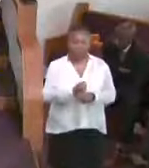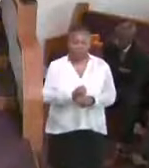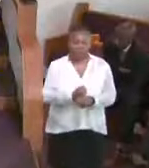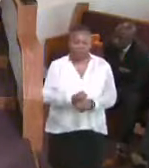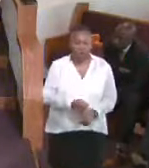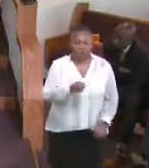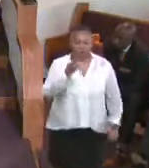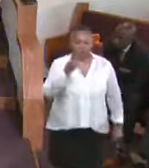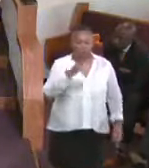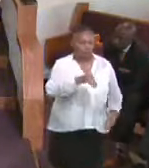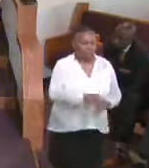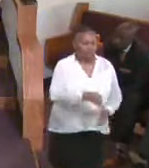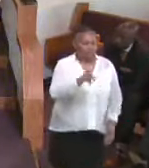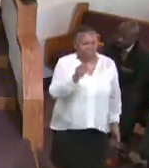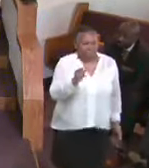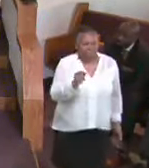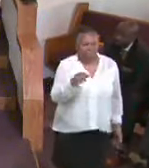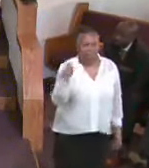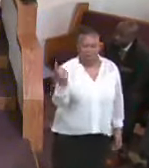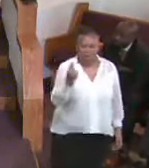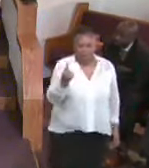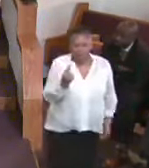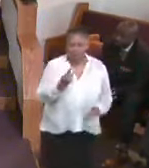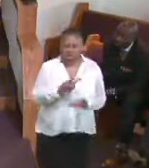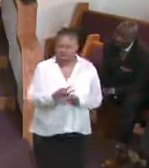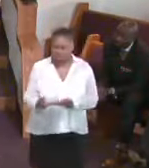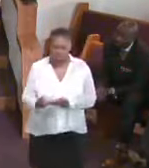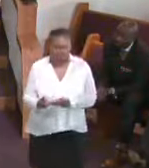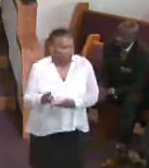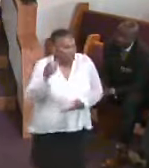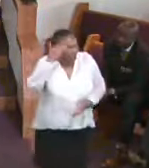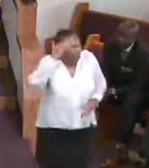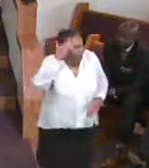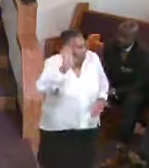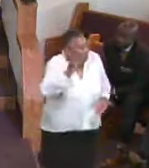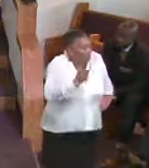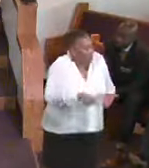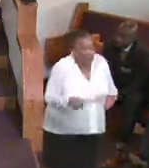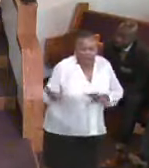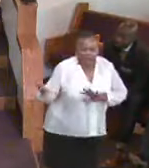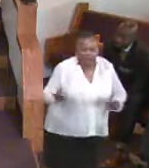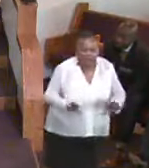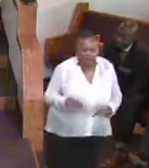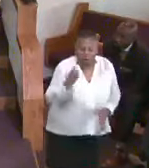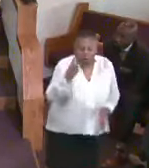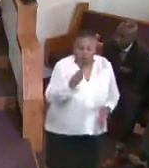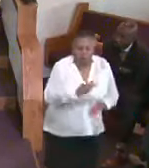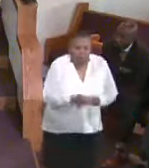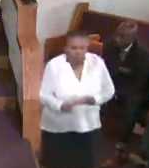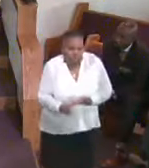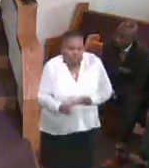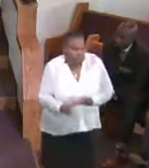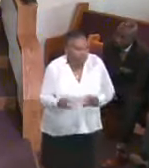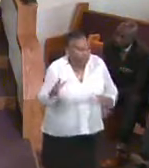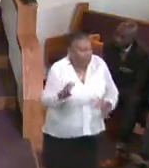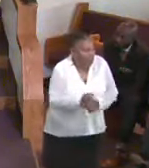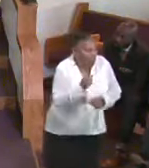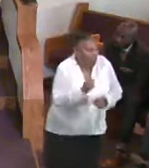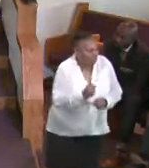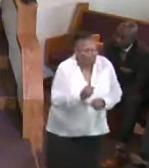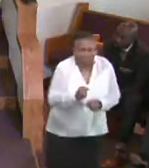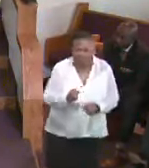2 weeks. So I don't know what I've done in 2 weeks to win this award, amen. I don't know what I did in 2 weeks,